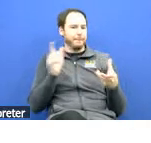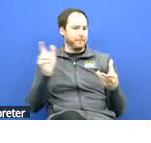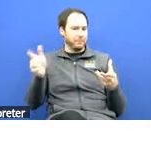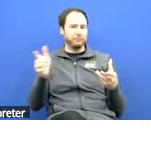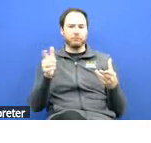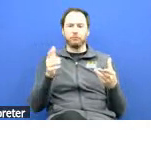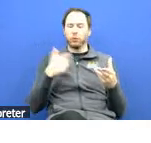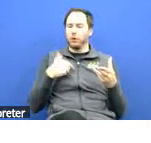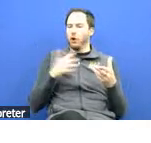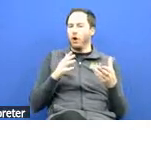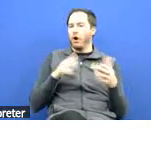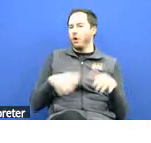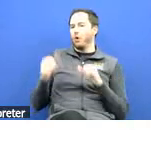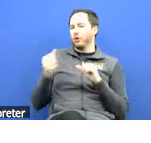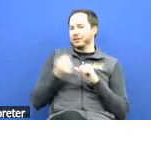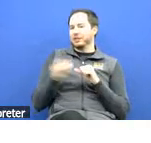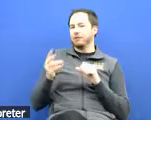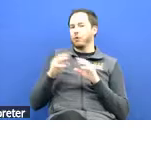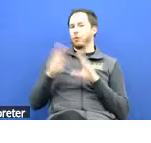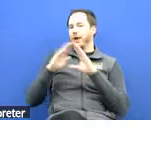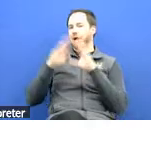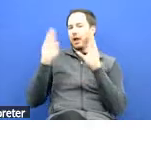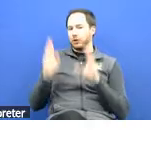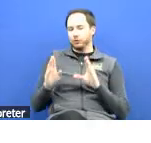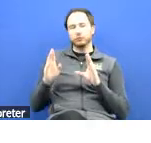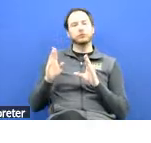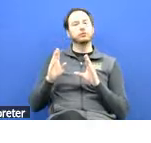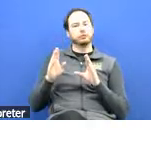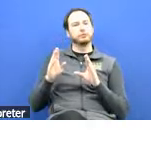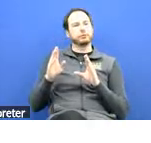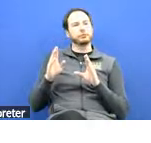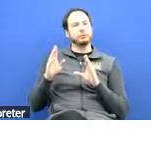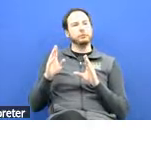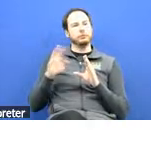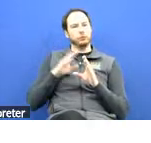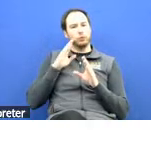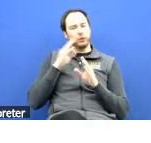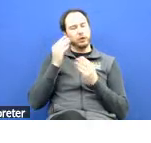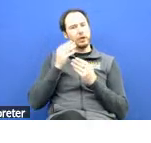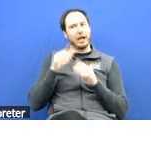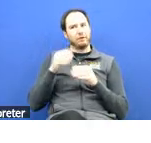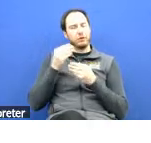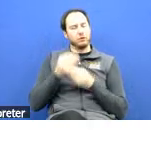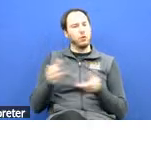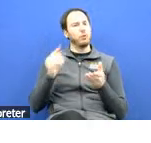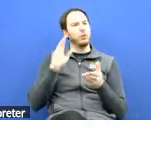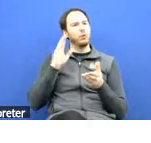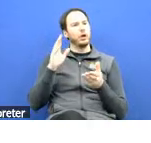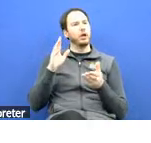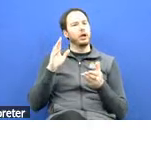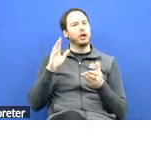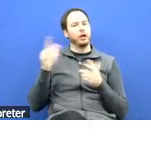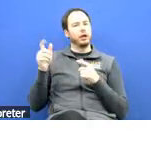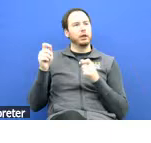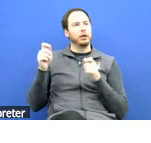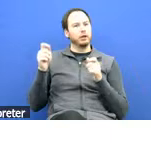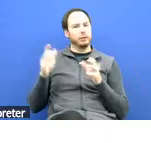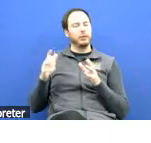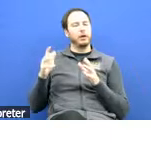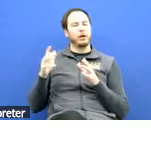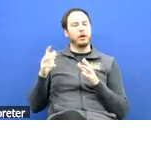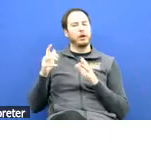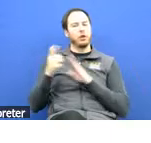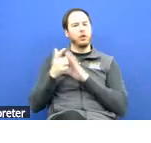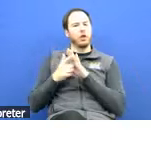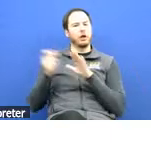already have been open houses. It hasn't been noticed yet, but I'm told by an administrative law judge who kind of